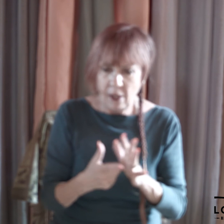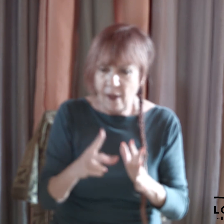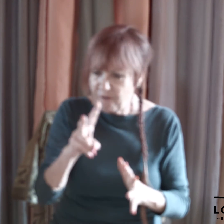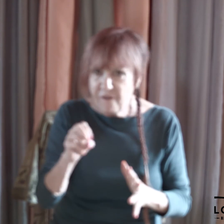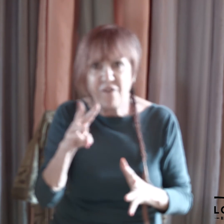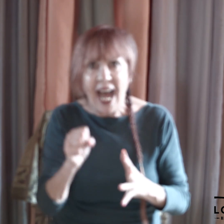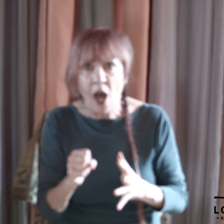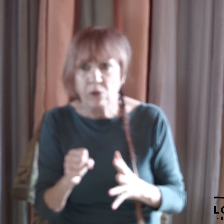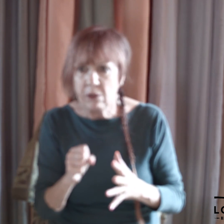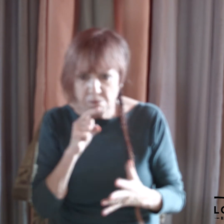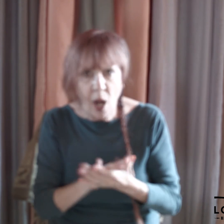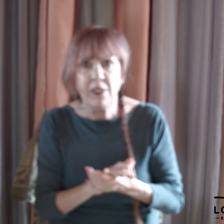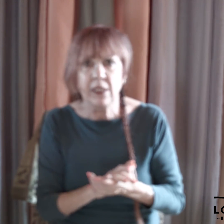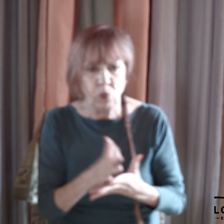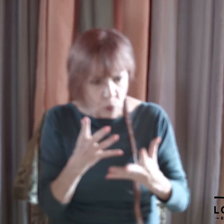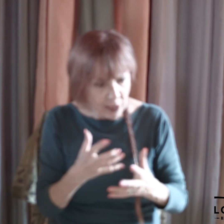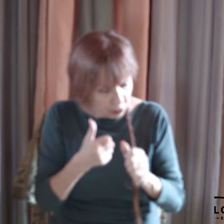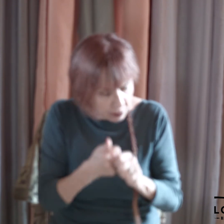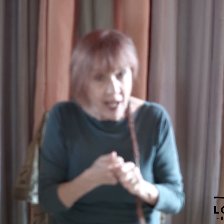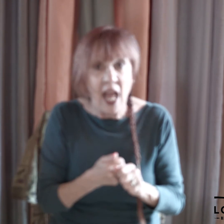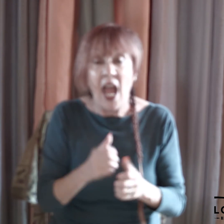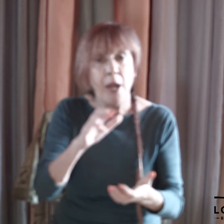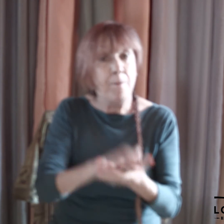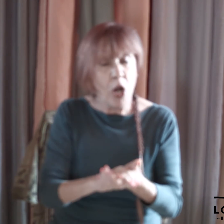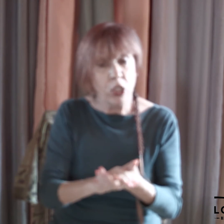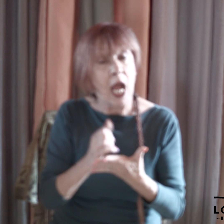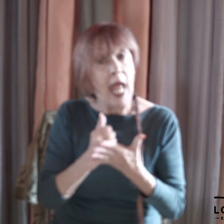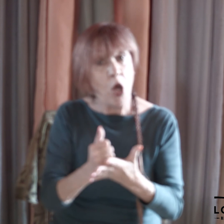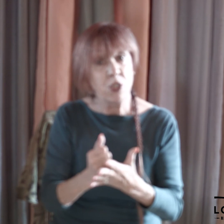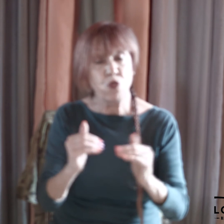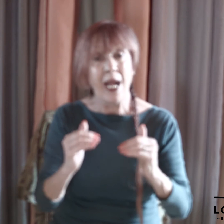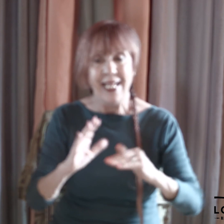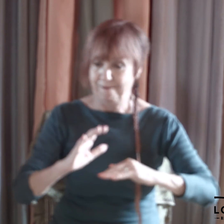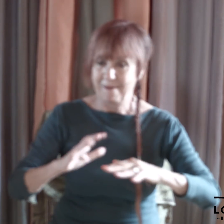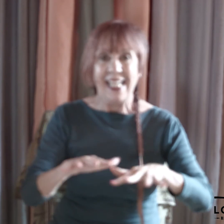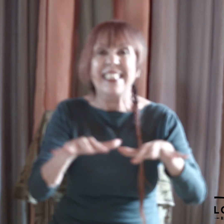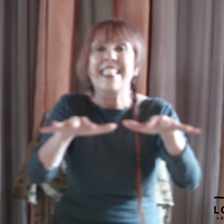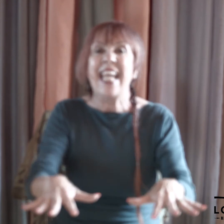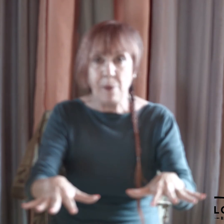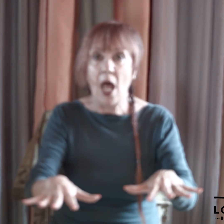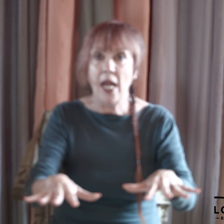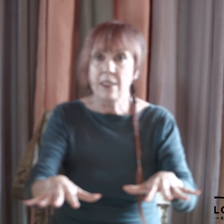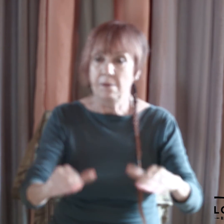vows. And it is stabilizing to society. And as people see that if you do away